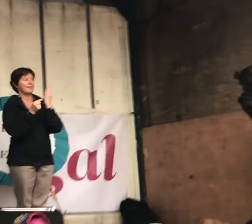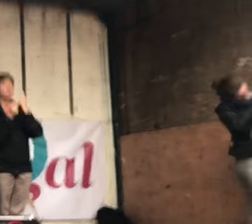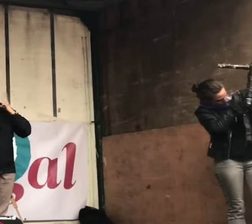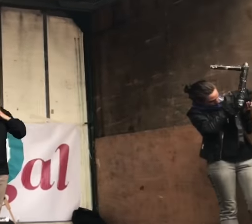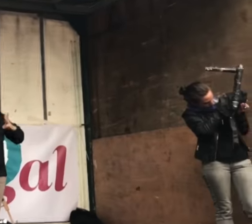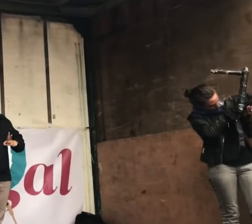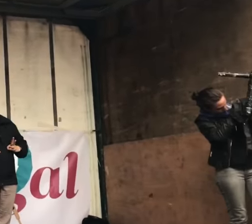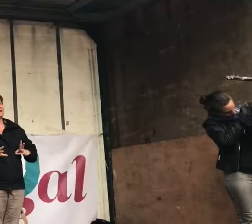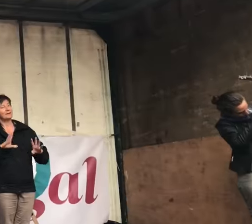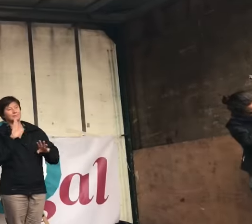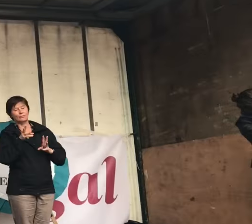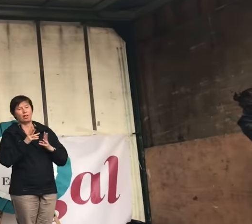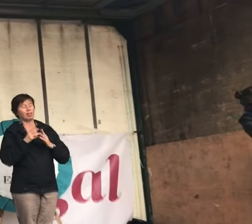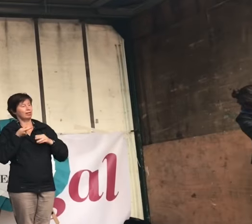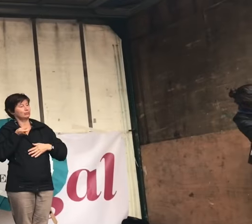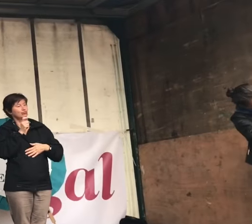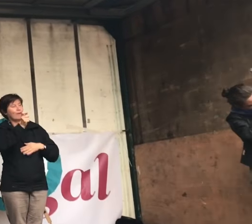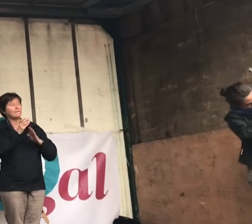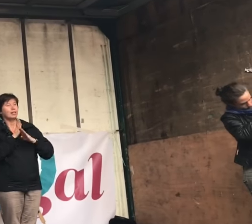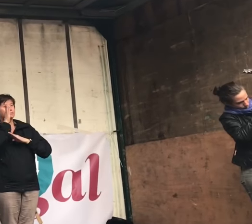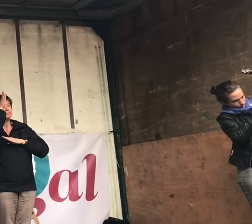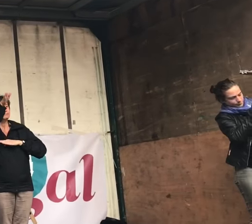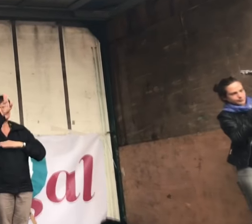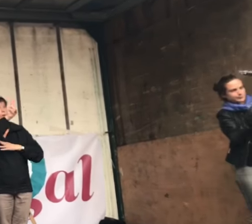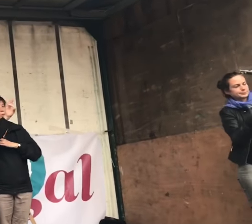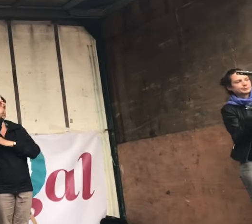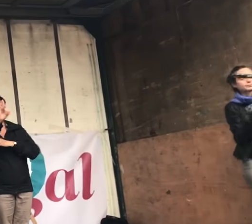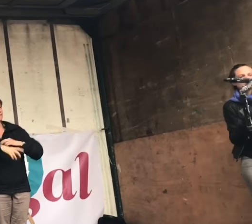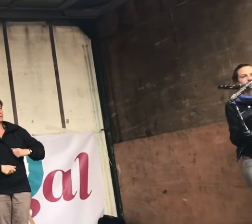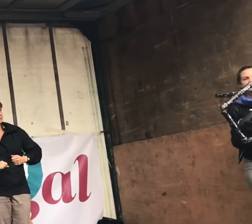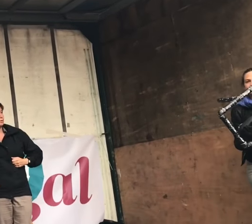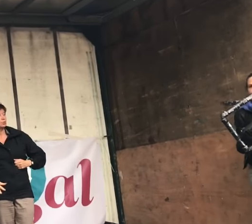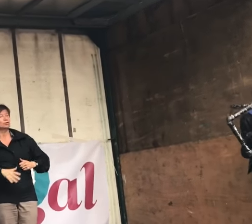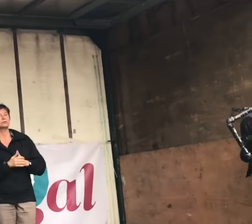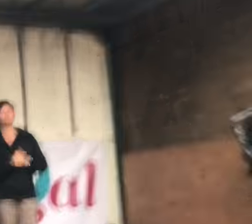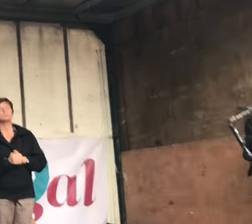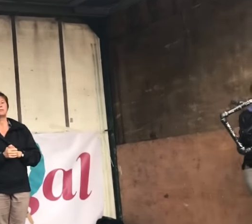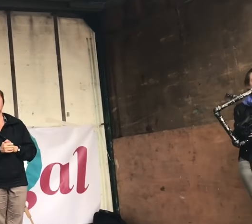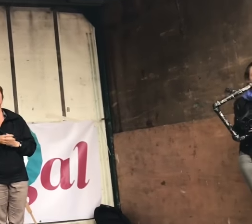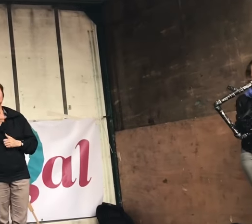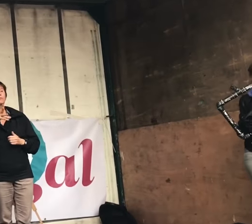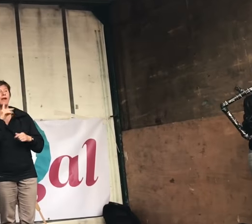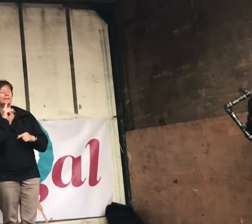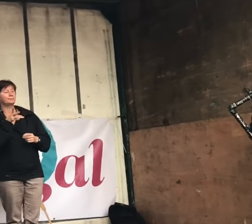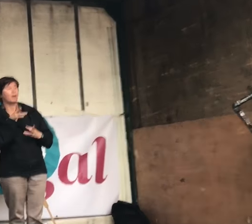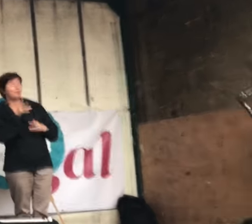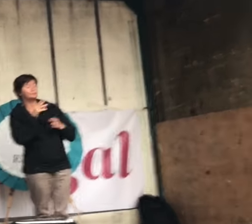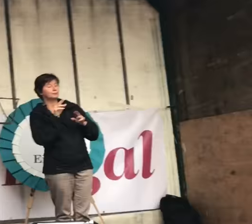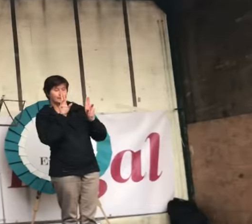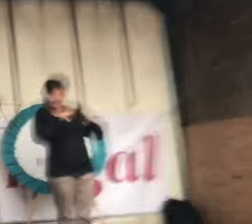the end of this process that there will be a referendum, but we can guarantee this.